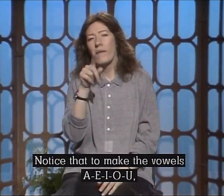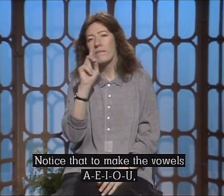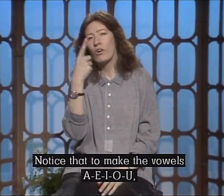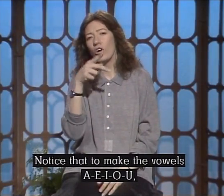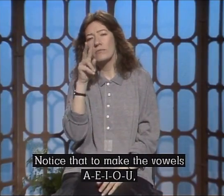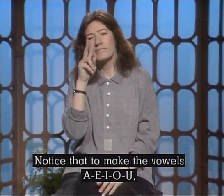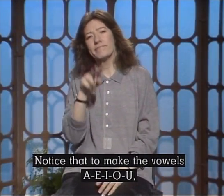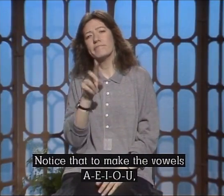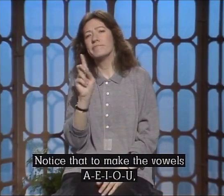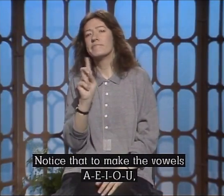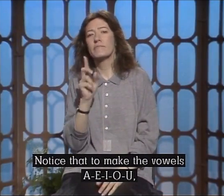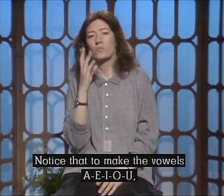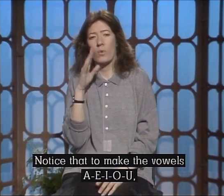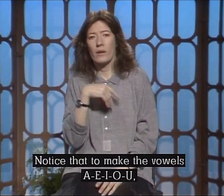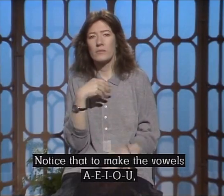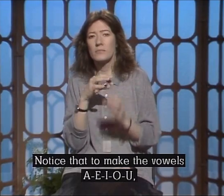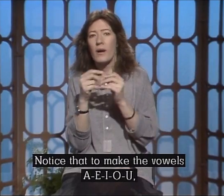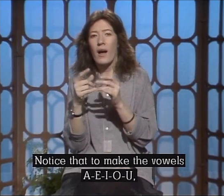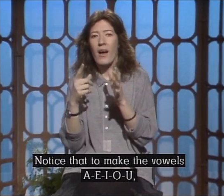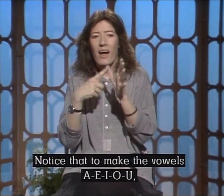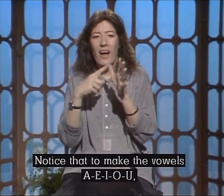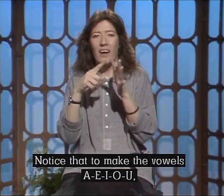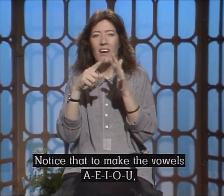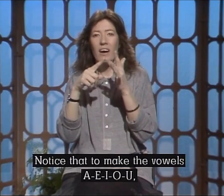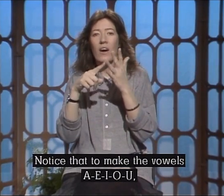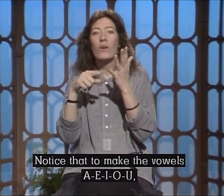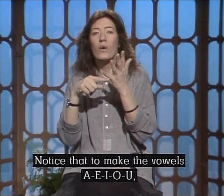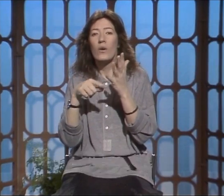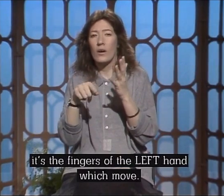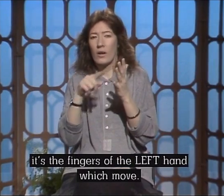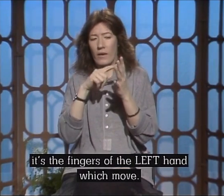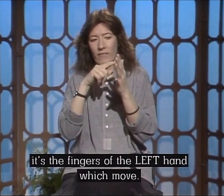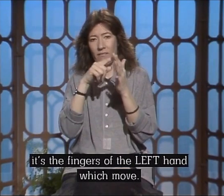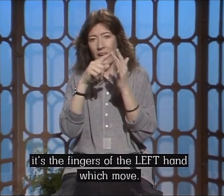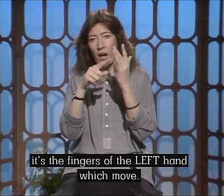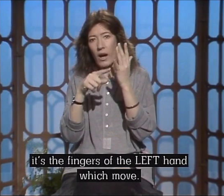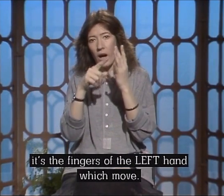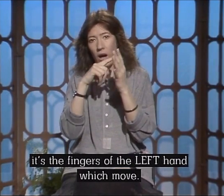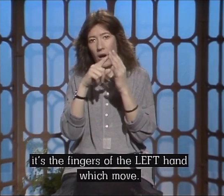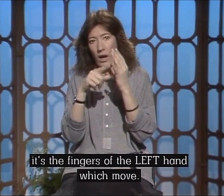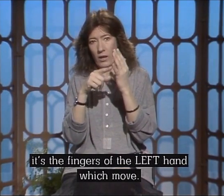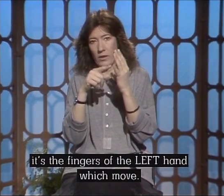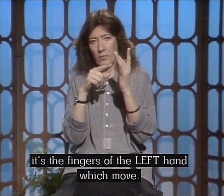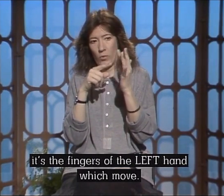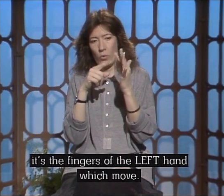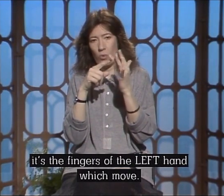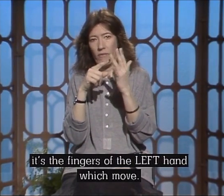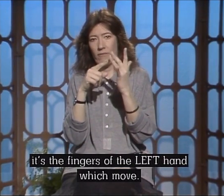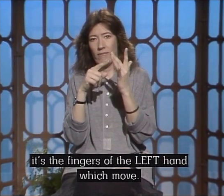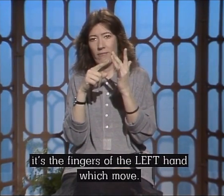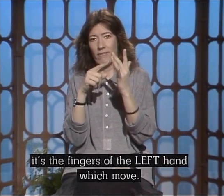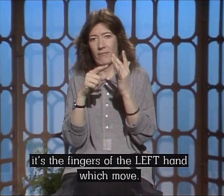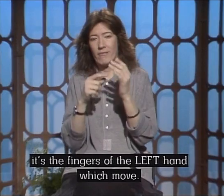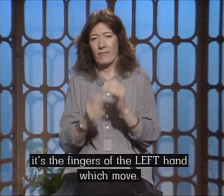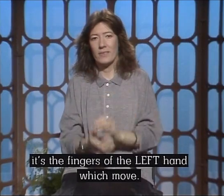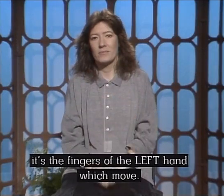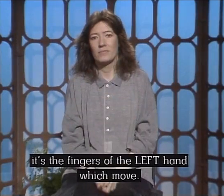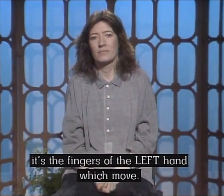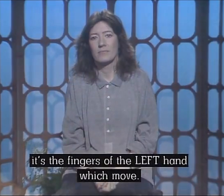One of the first points to notice is that when we make the vowels A, E, I, O, U, it's the fingers of the left hand which move.